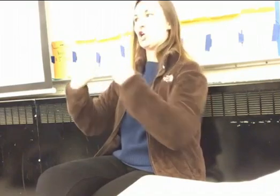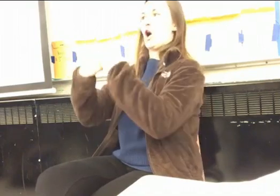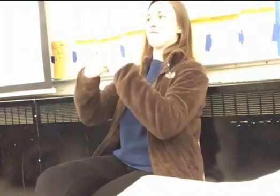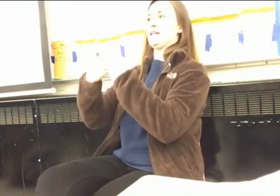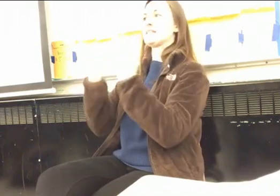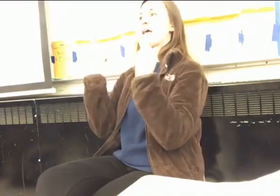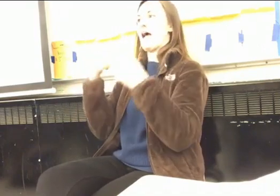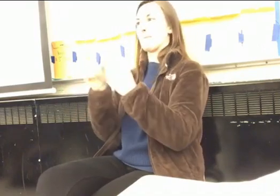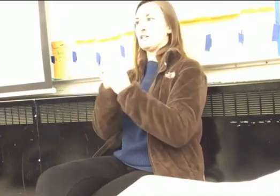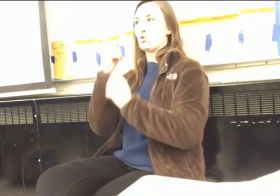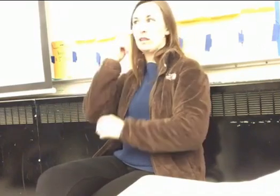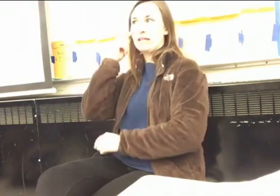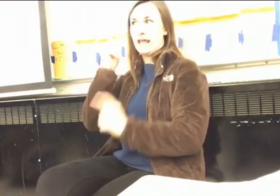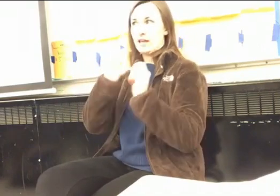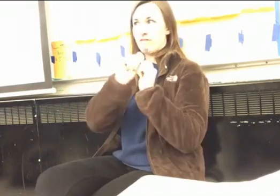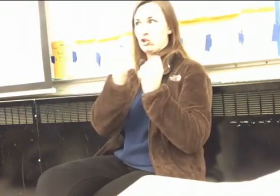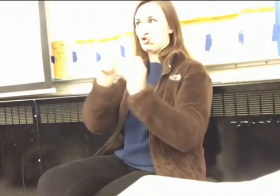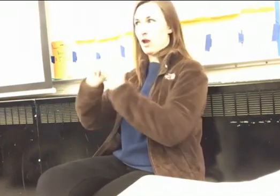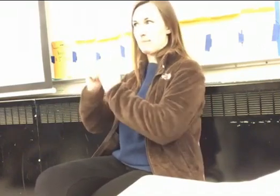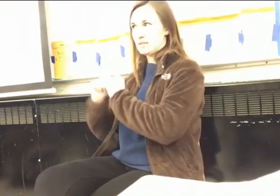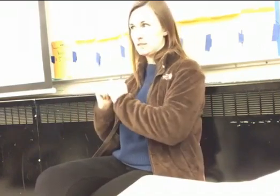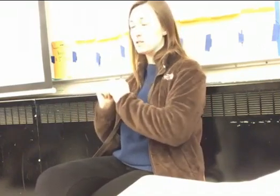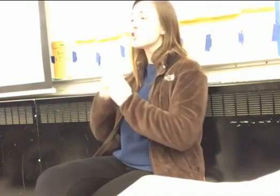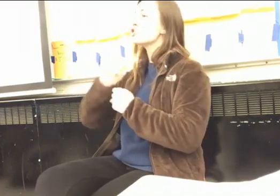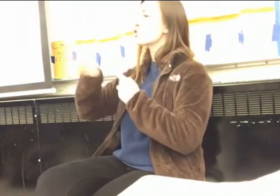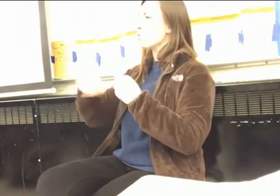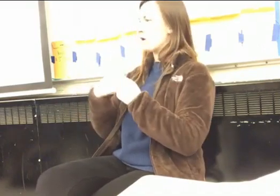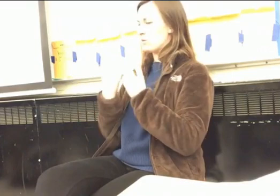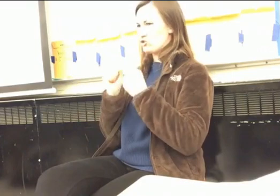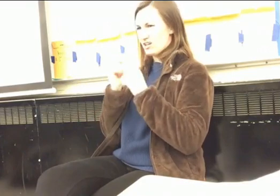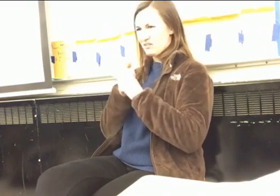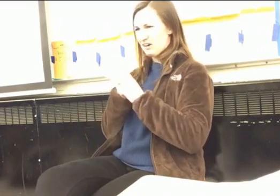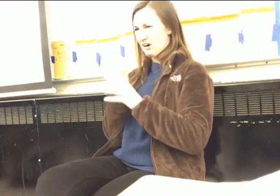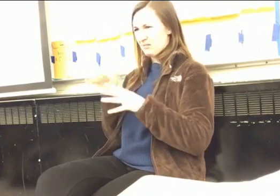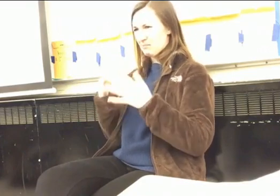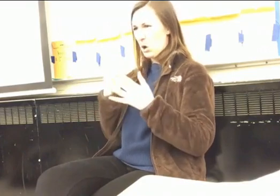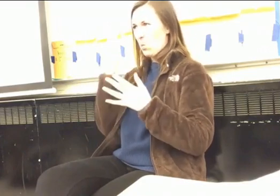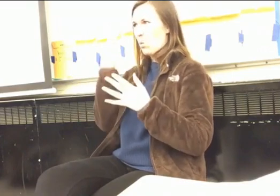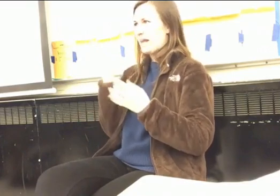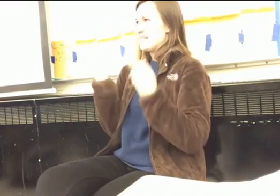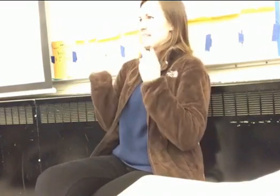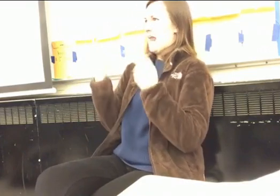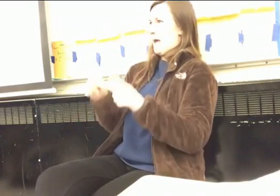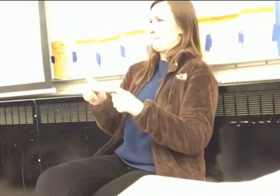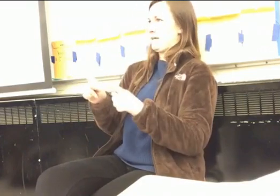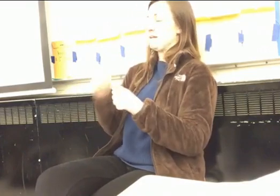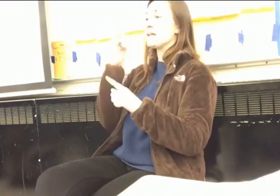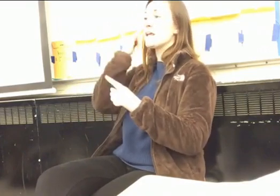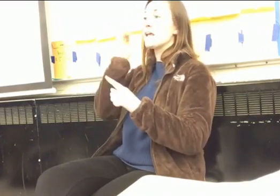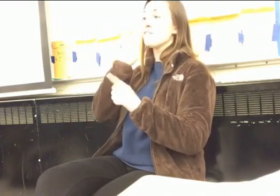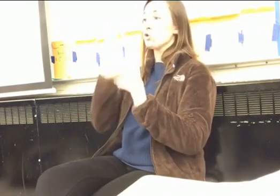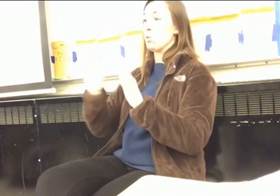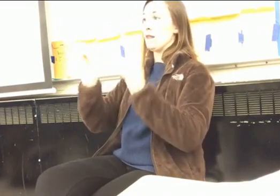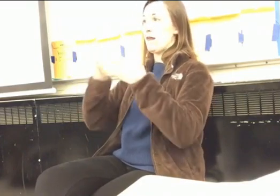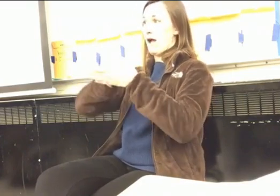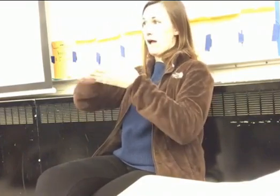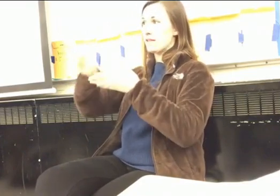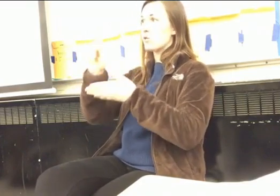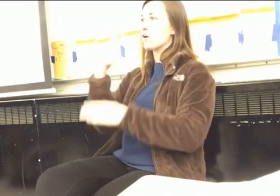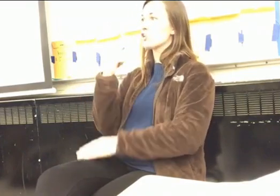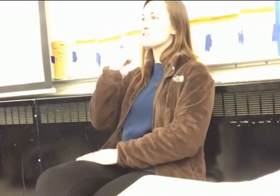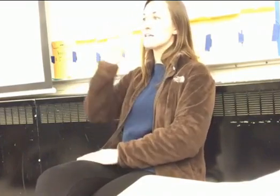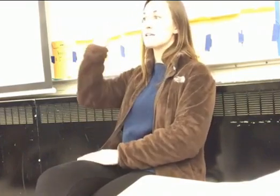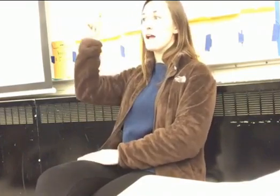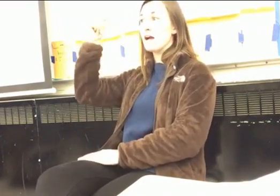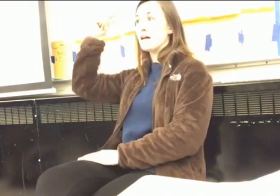tribes. Now, when we contextualize this of why was this happening, if you will highlight where it says